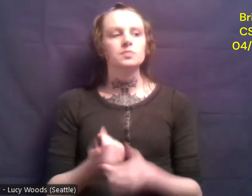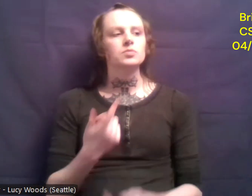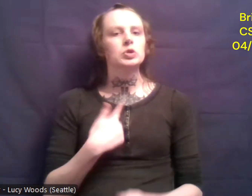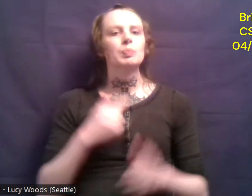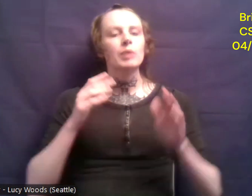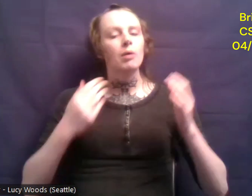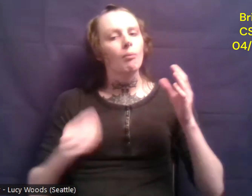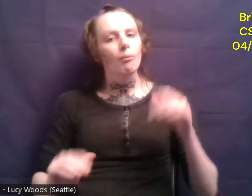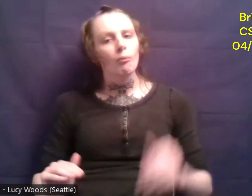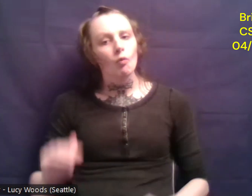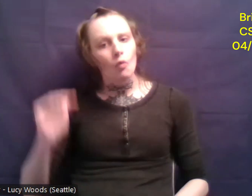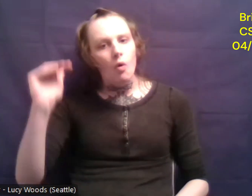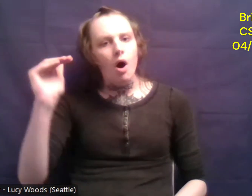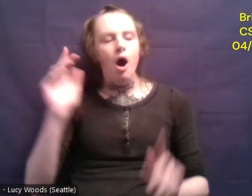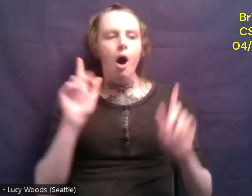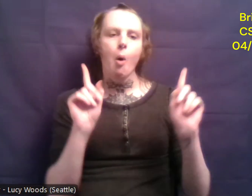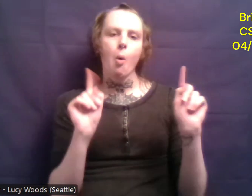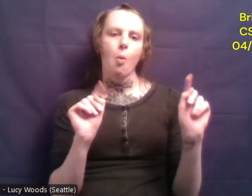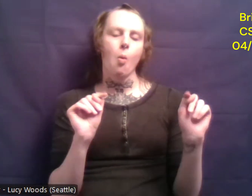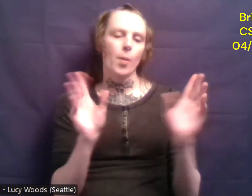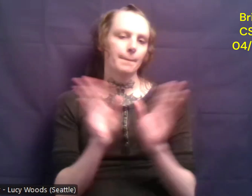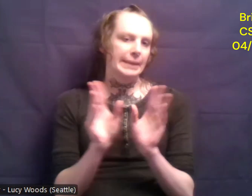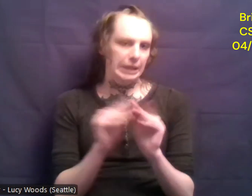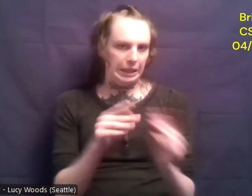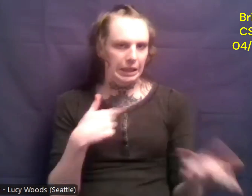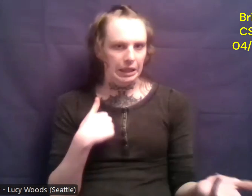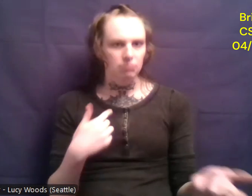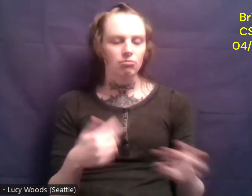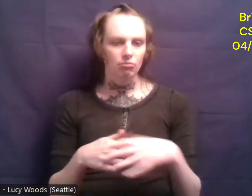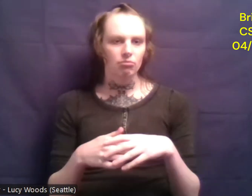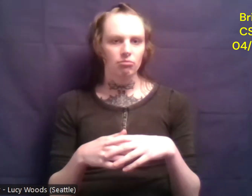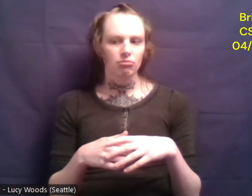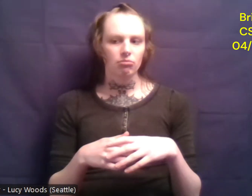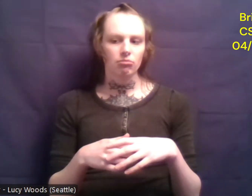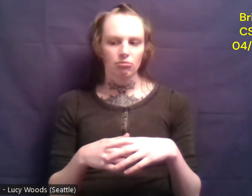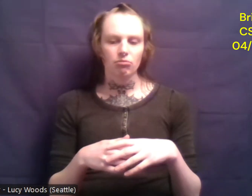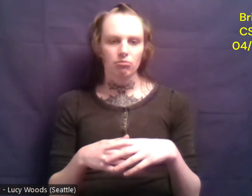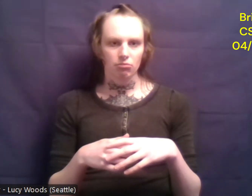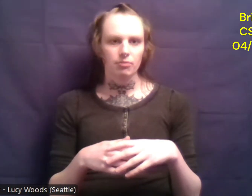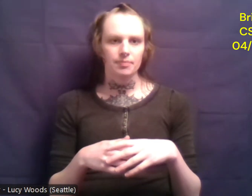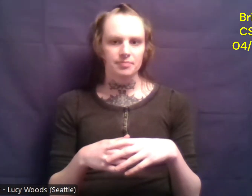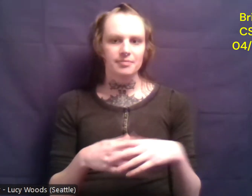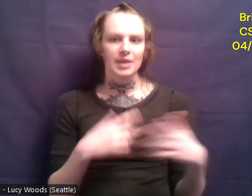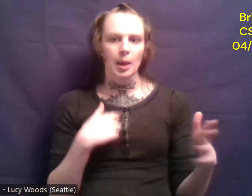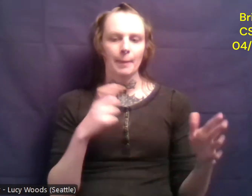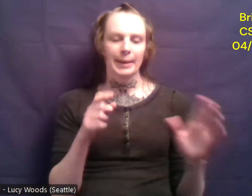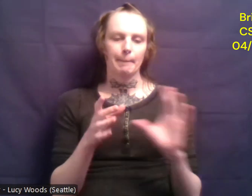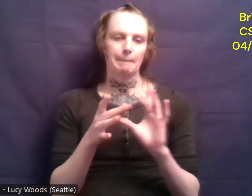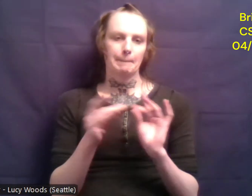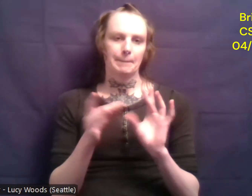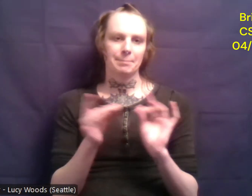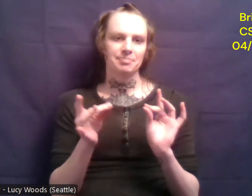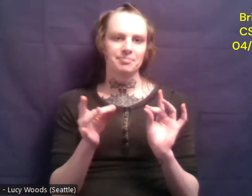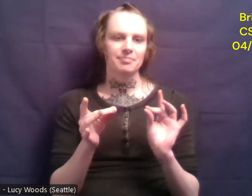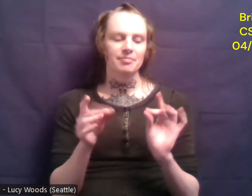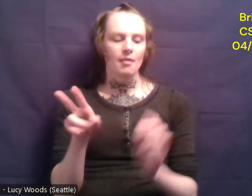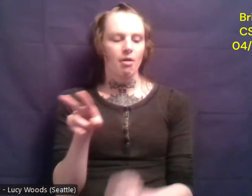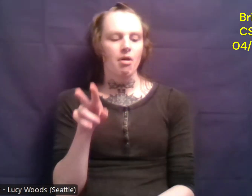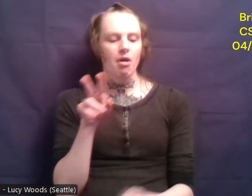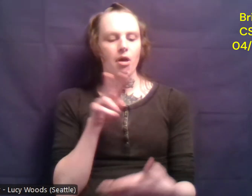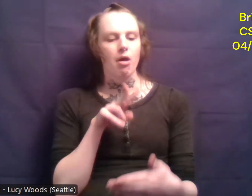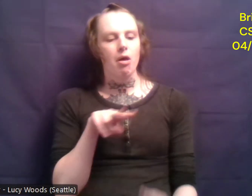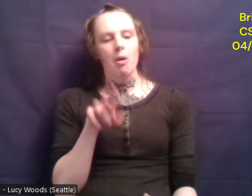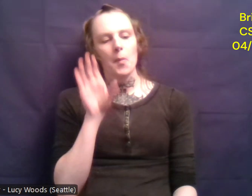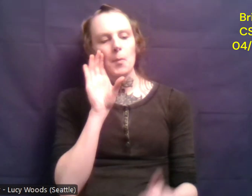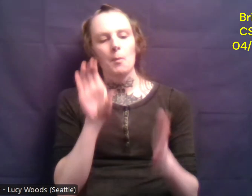and I was a happy, like, I have to say, looking at pictures, I was a pretty cute little